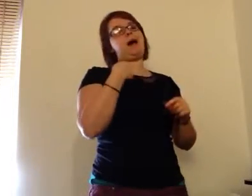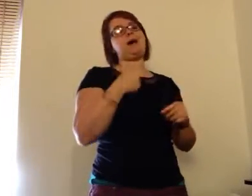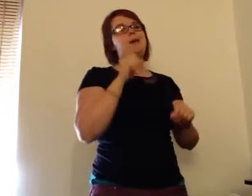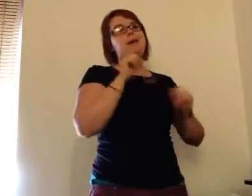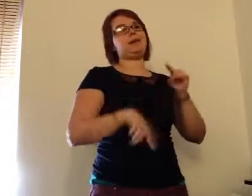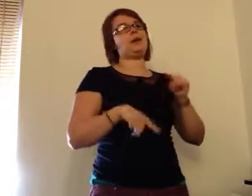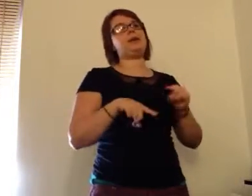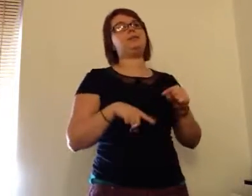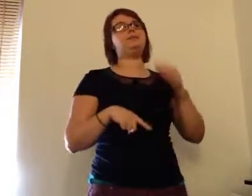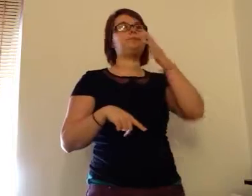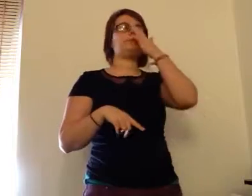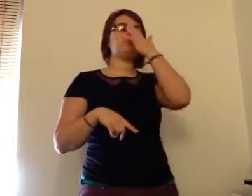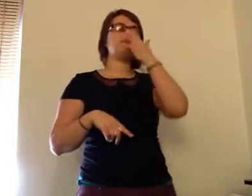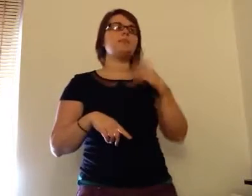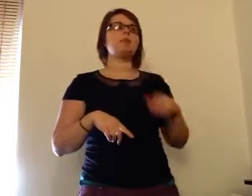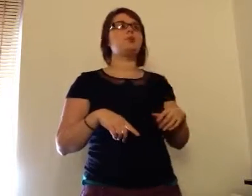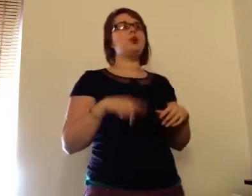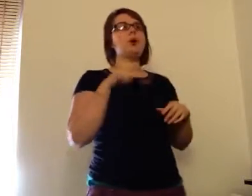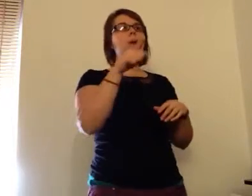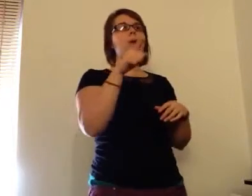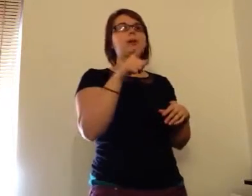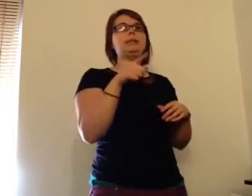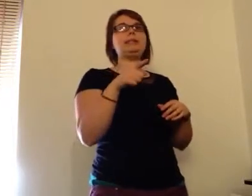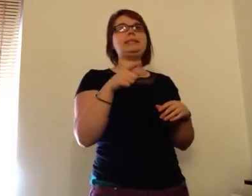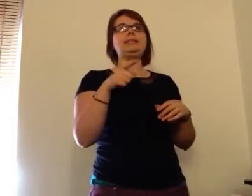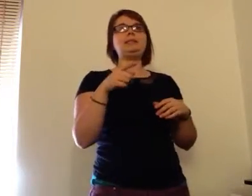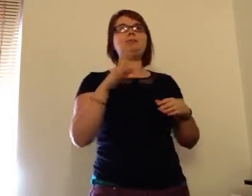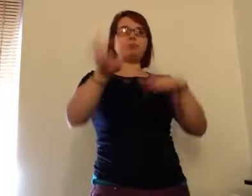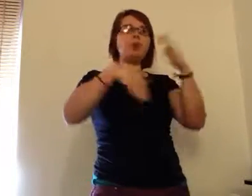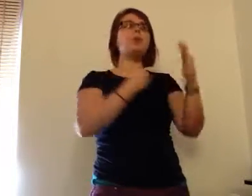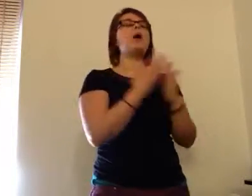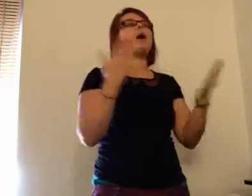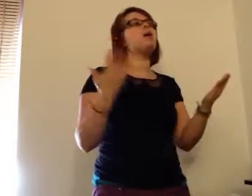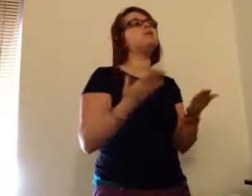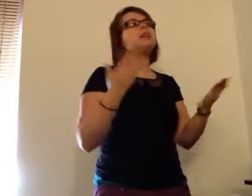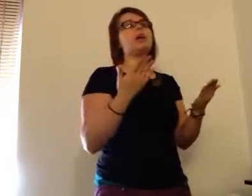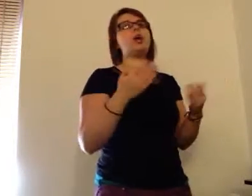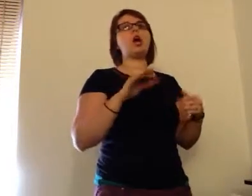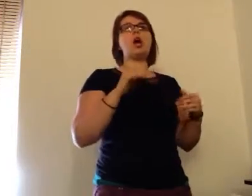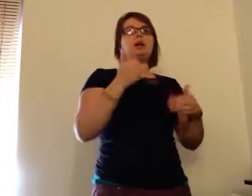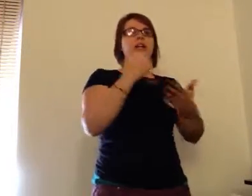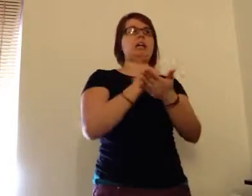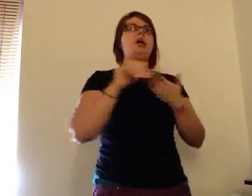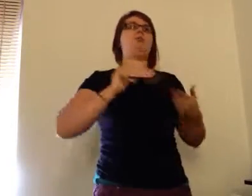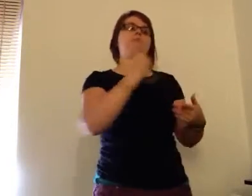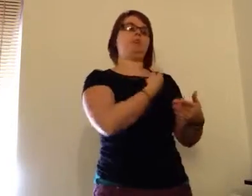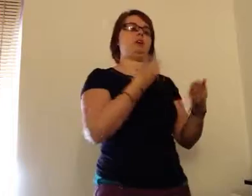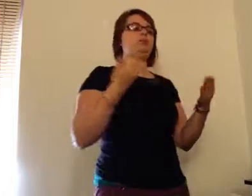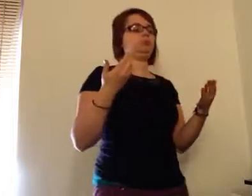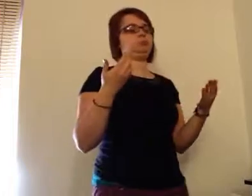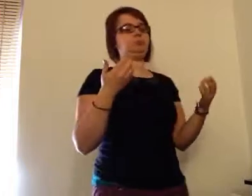But he came out and helped us somehow with this magical cabin taking care of powers.